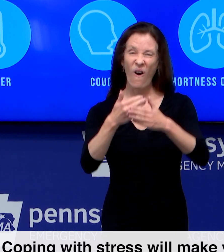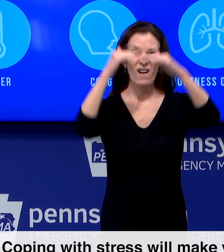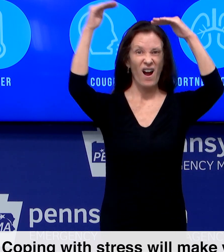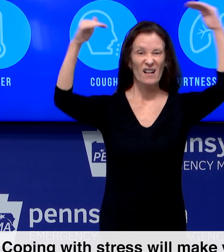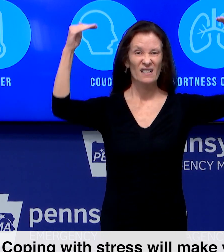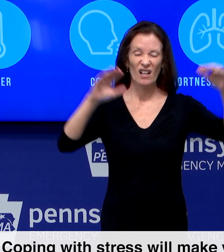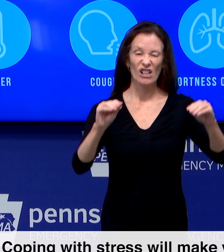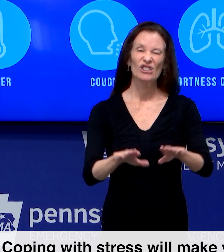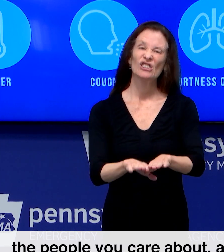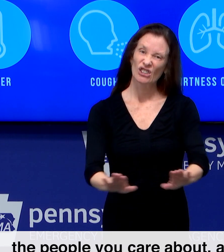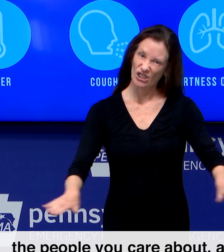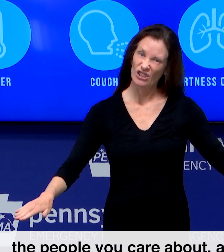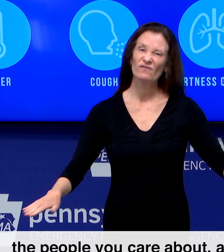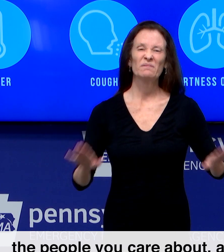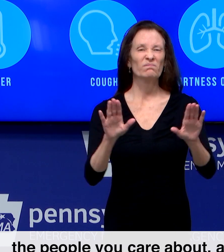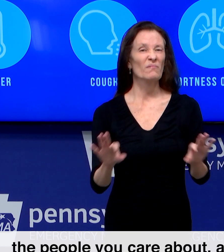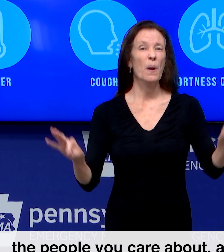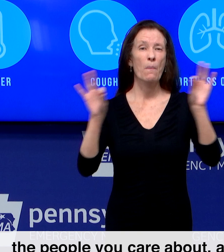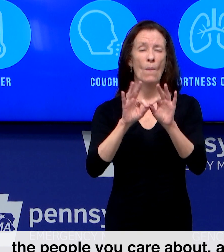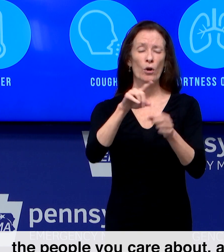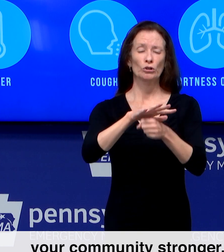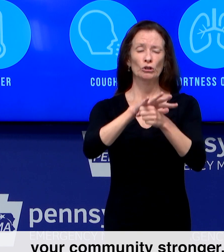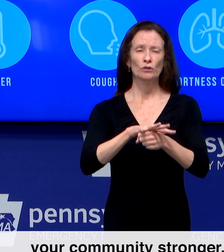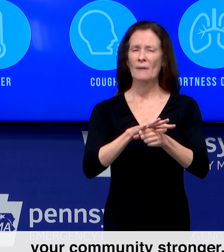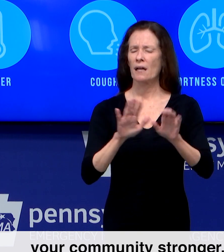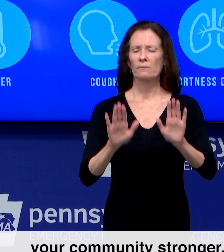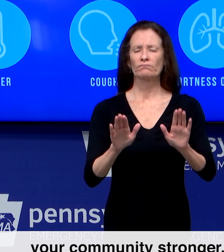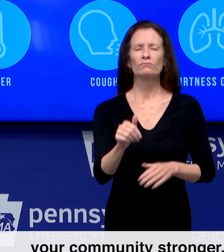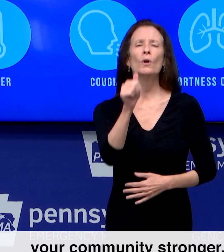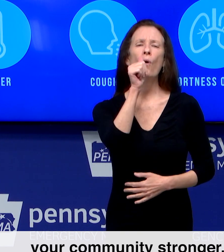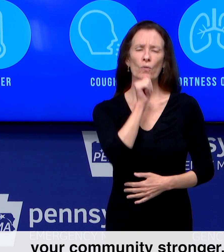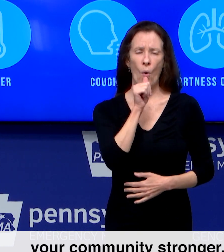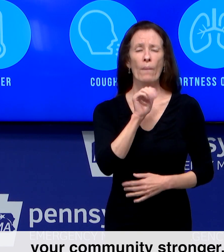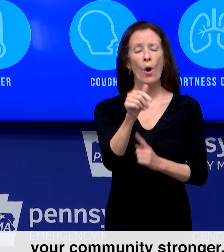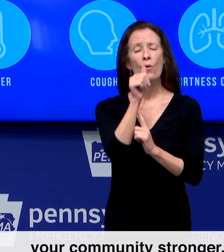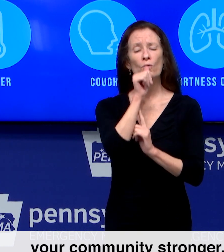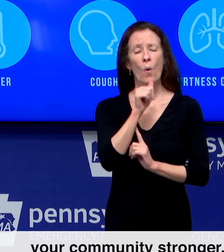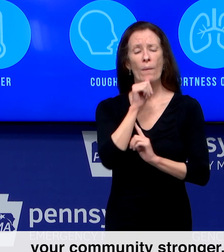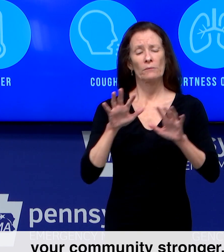stress will make you, the people you care about, and your community stronger.